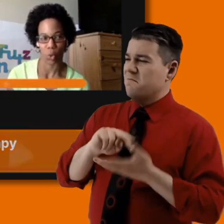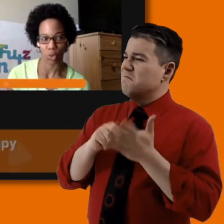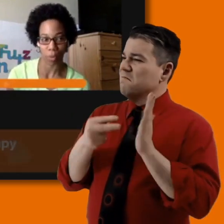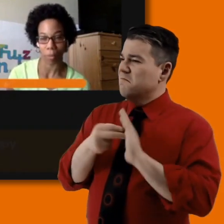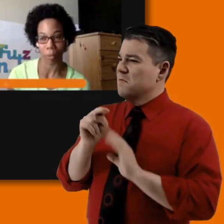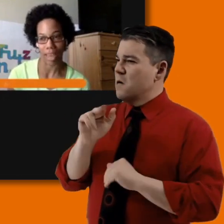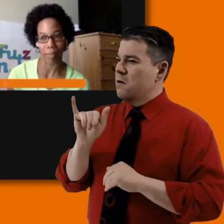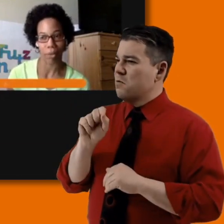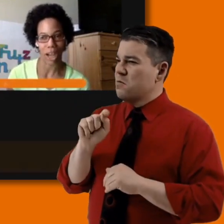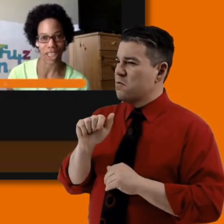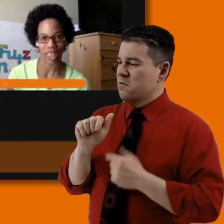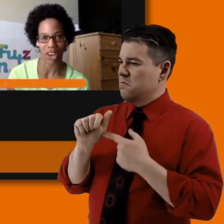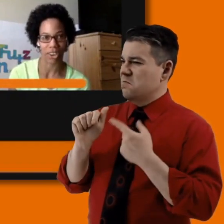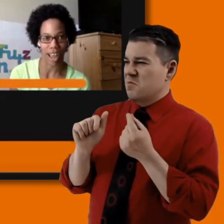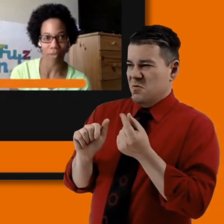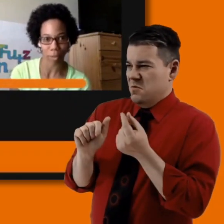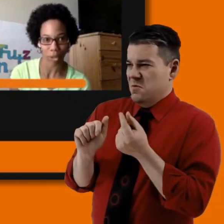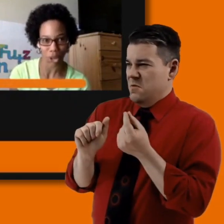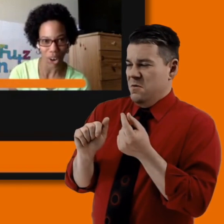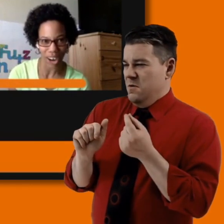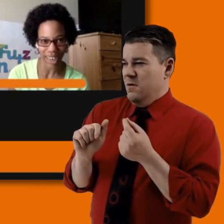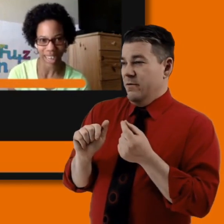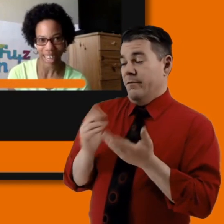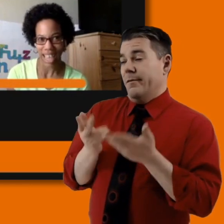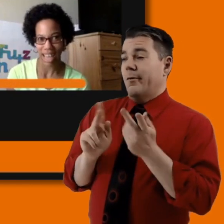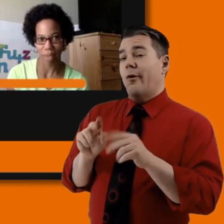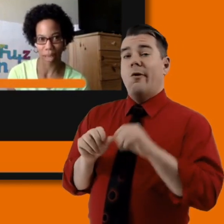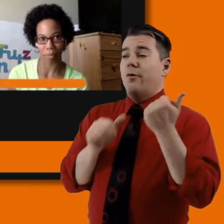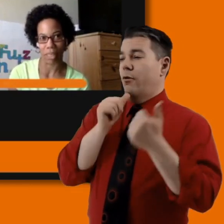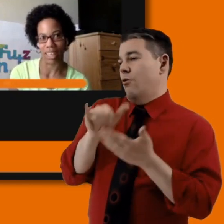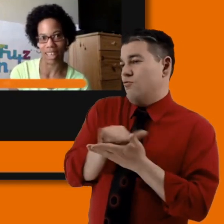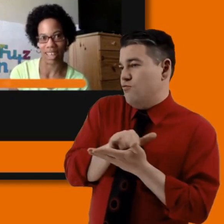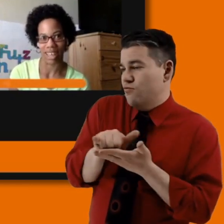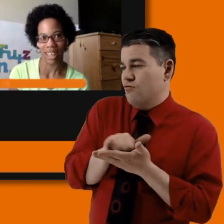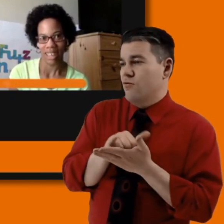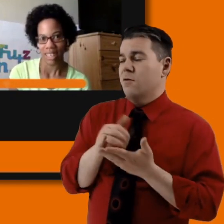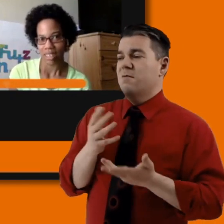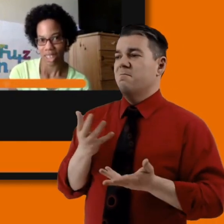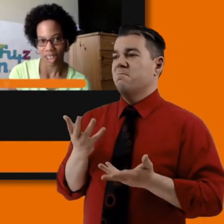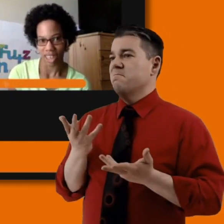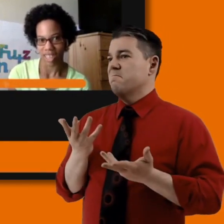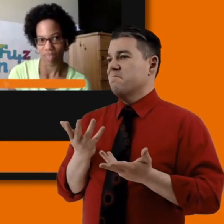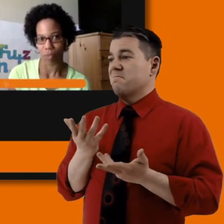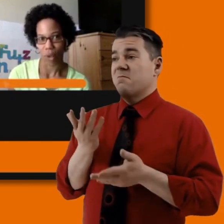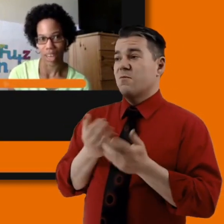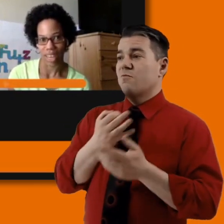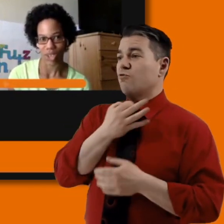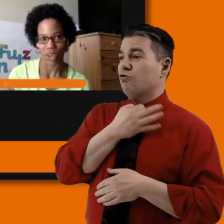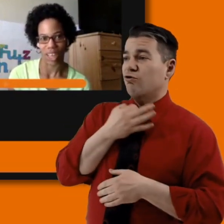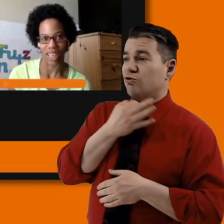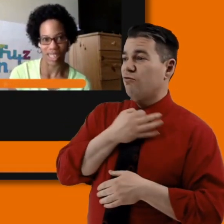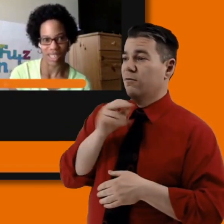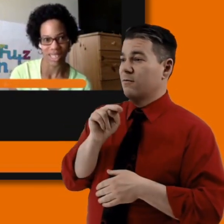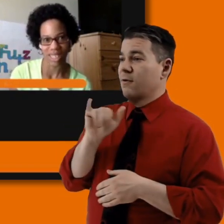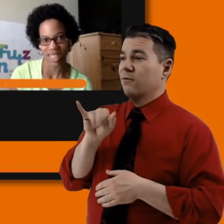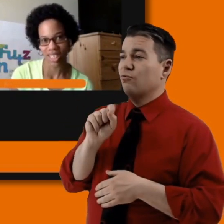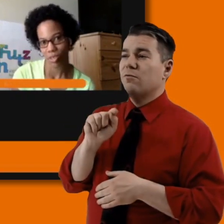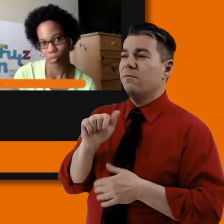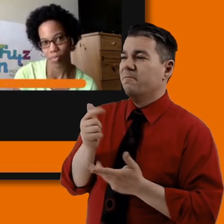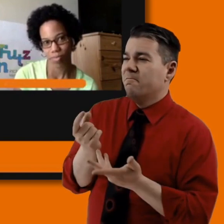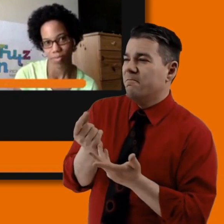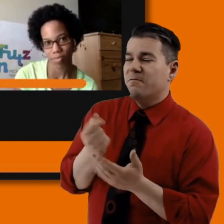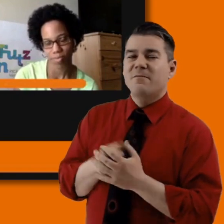NYSOTA? So people may be watching that are not from New York and they might be curious of what NYSOTA is.